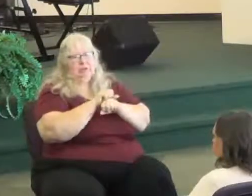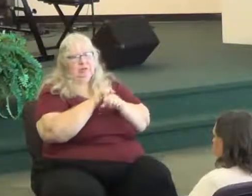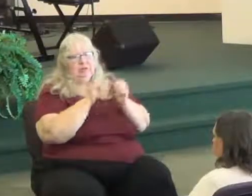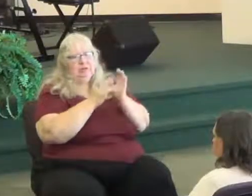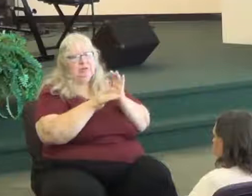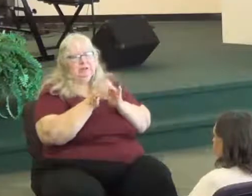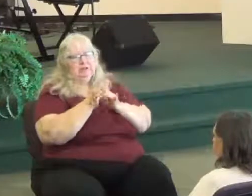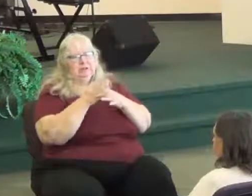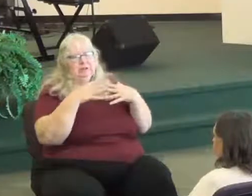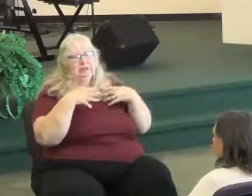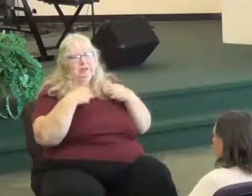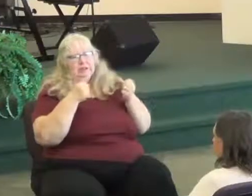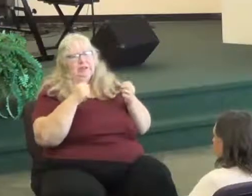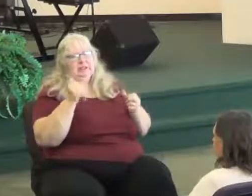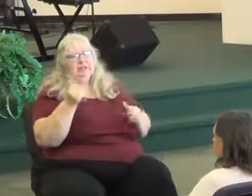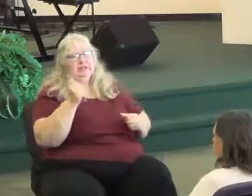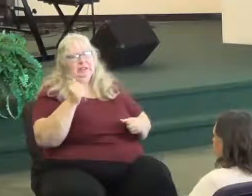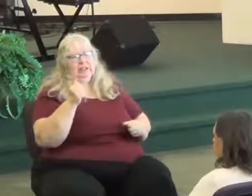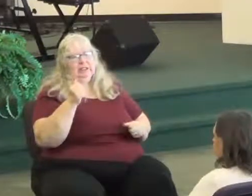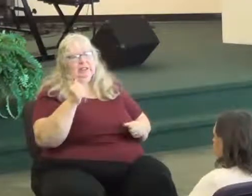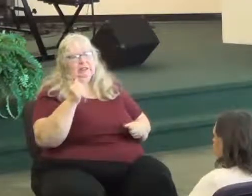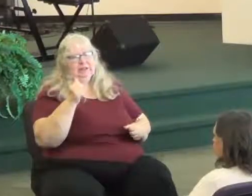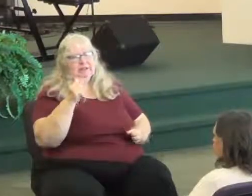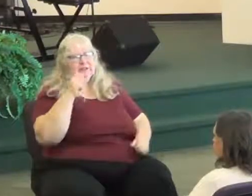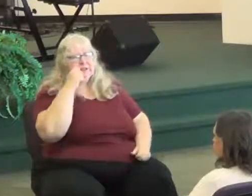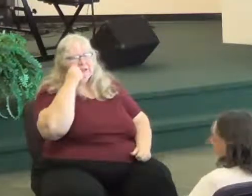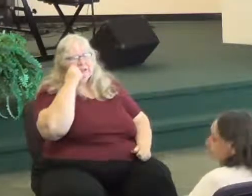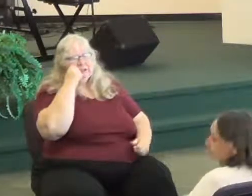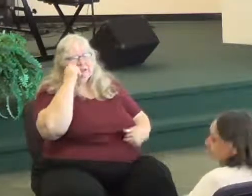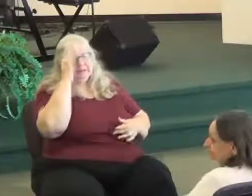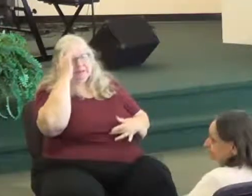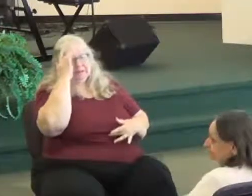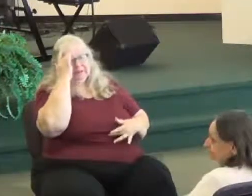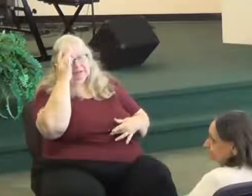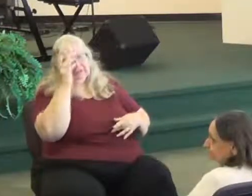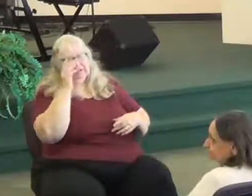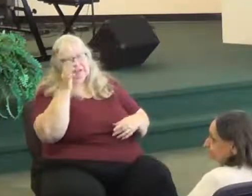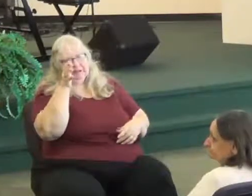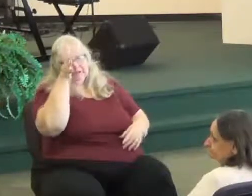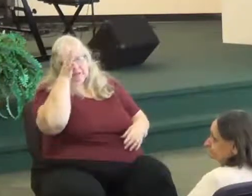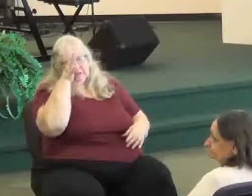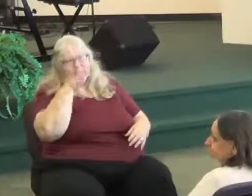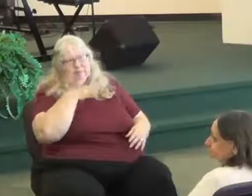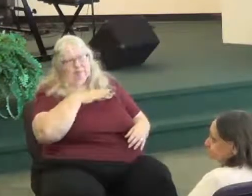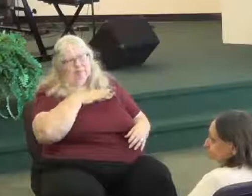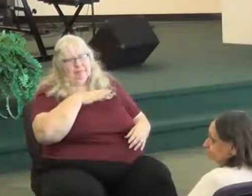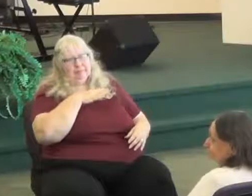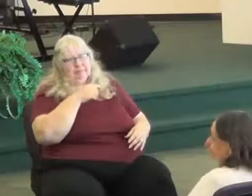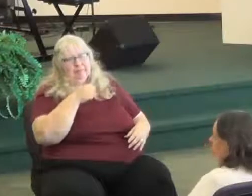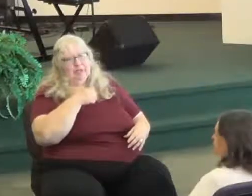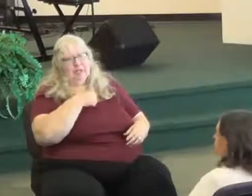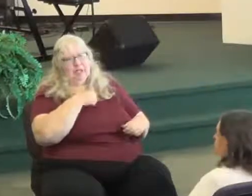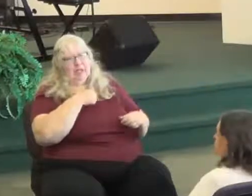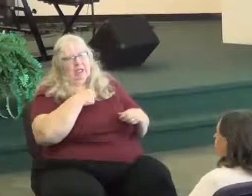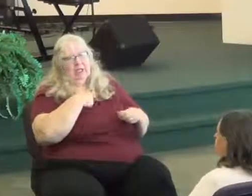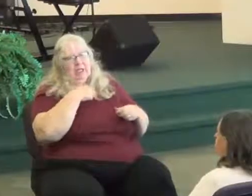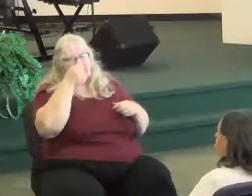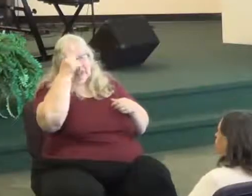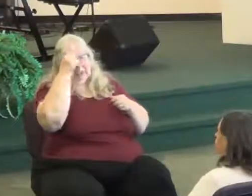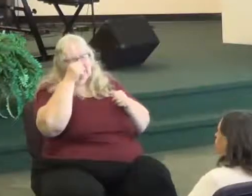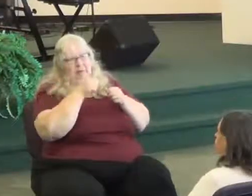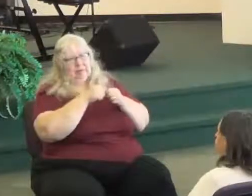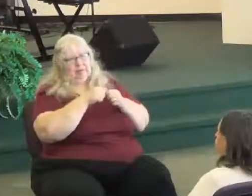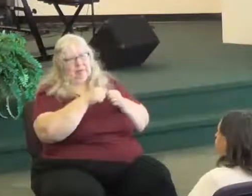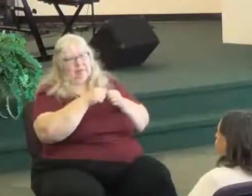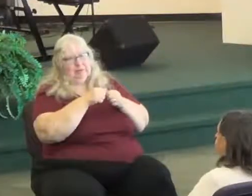lepers. So as you are turning there, I remember a few years ago there was a story